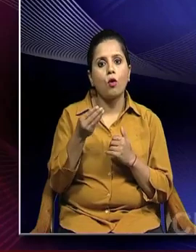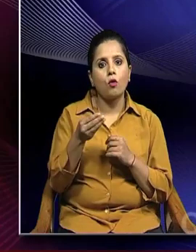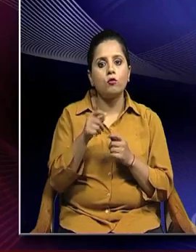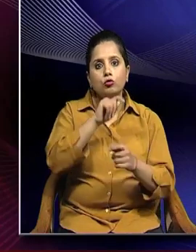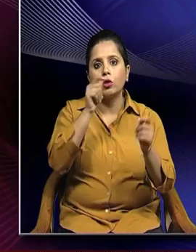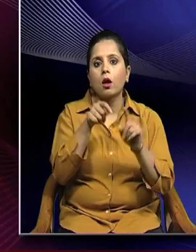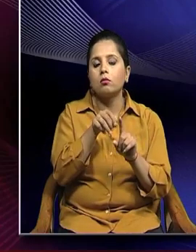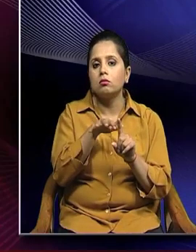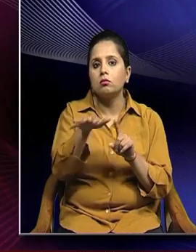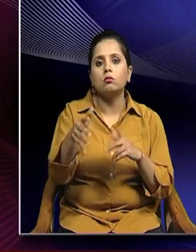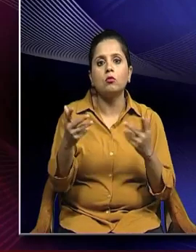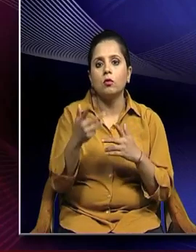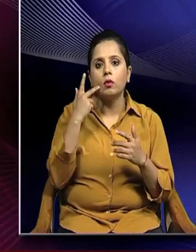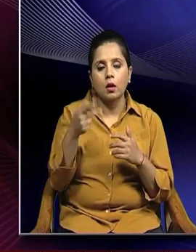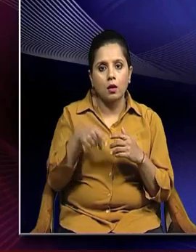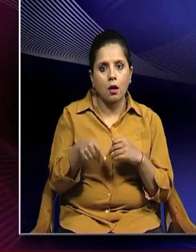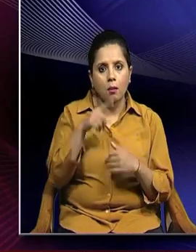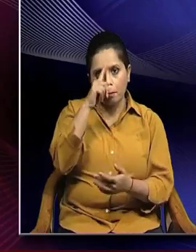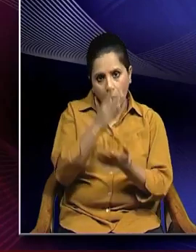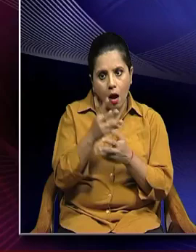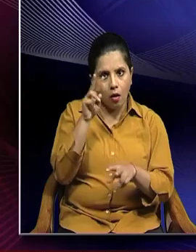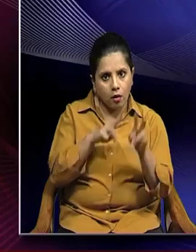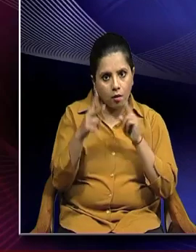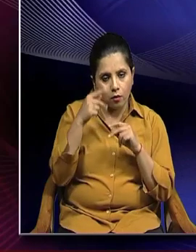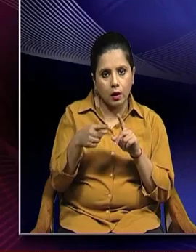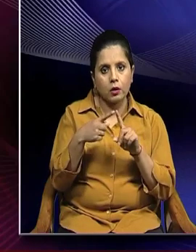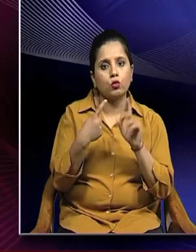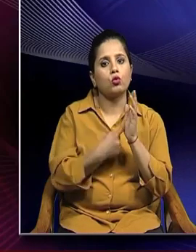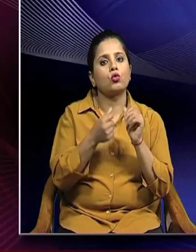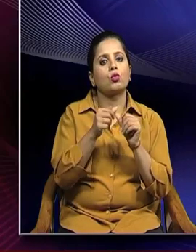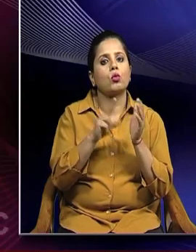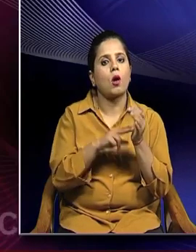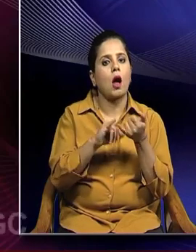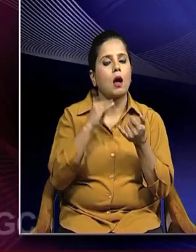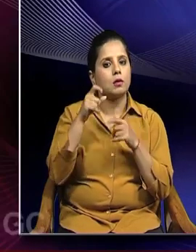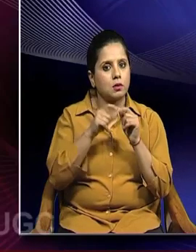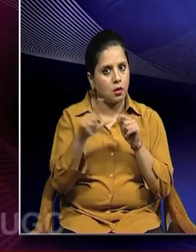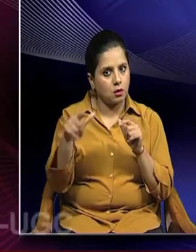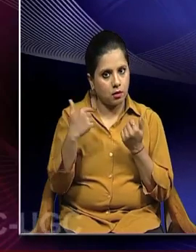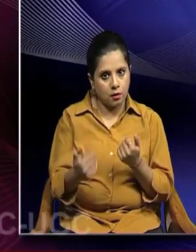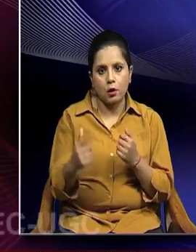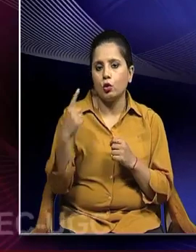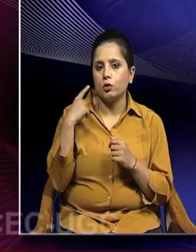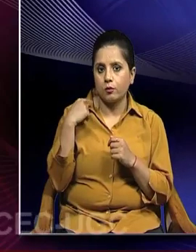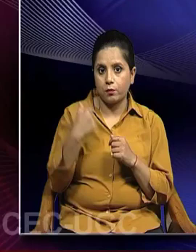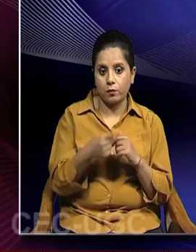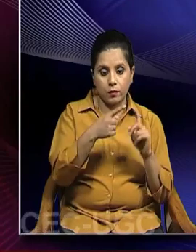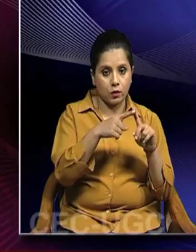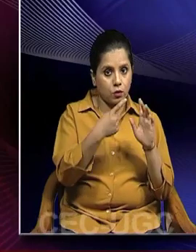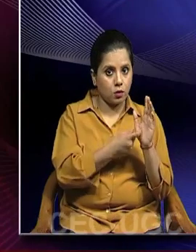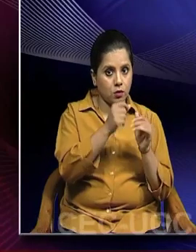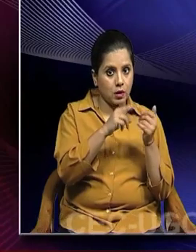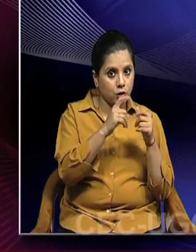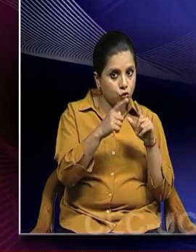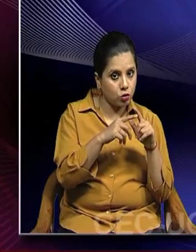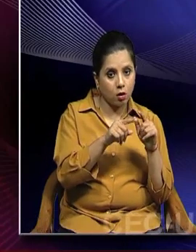the direction of considering the concept of transcendental leadership. So from transaction to transformational, already